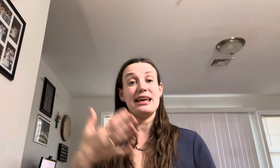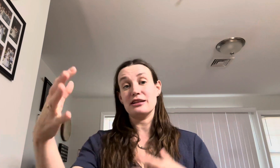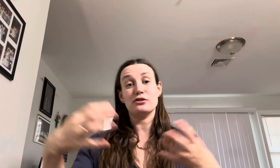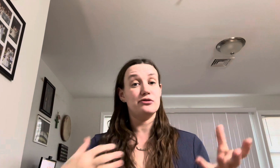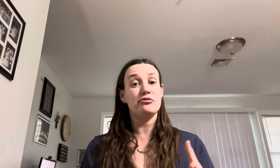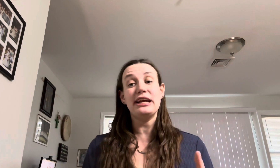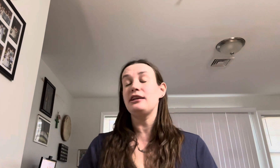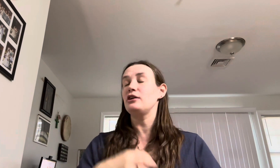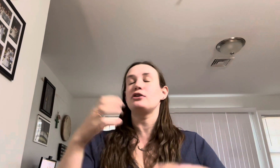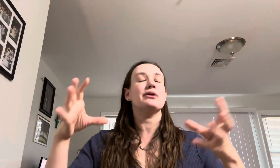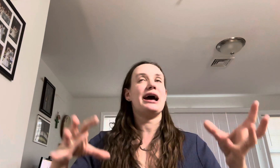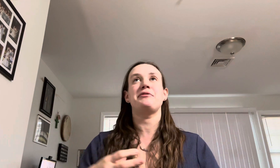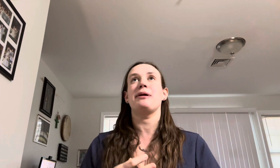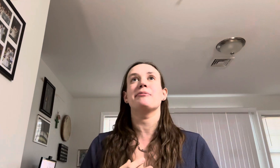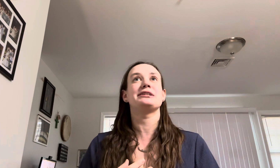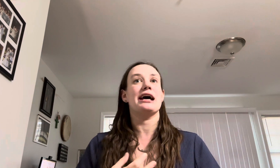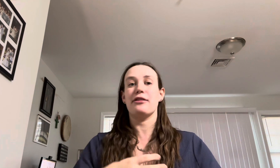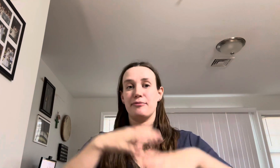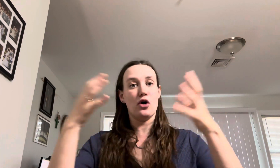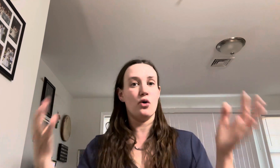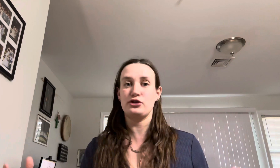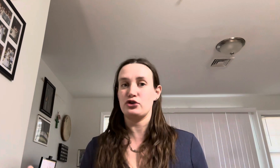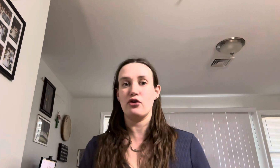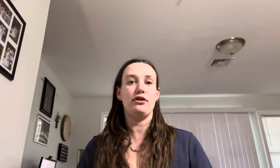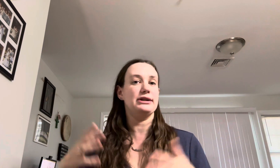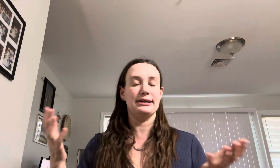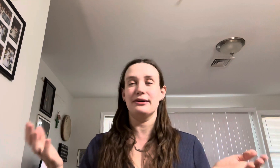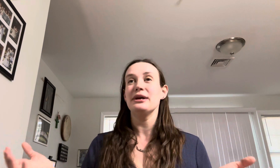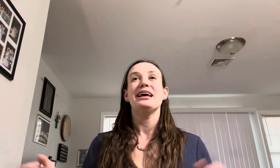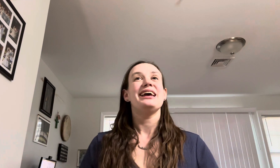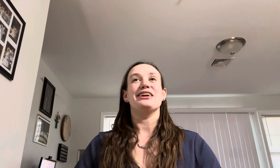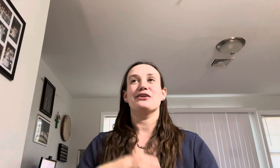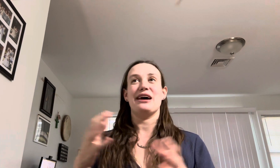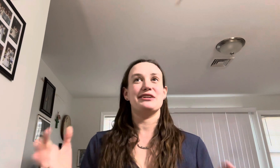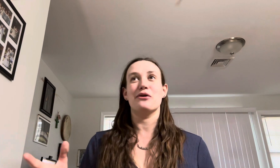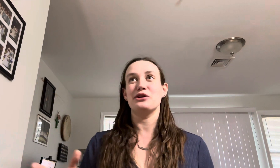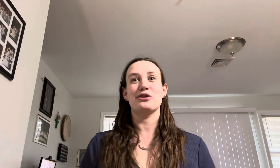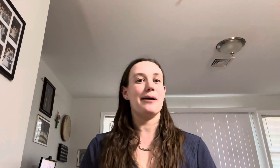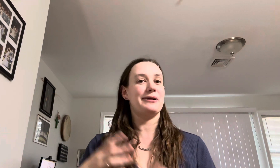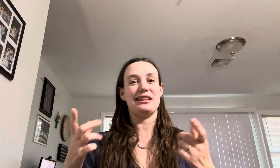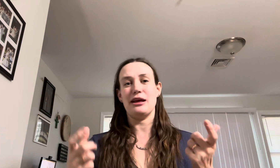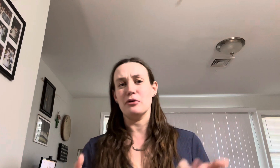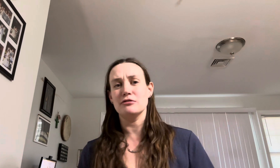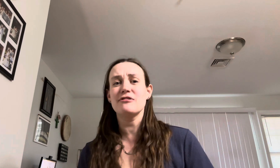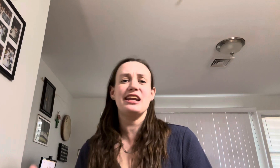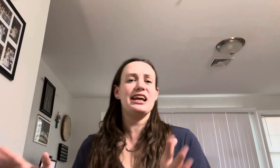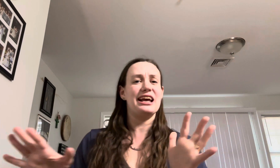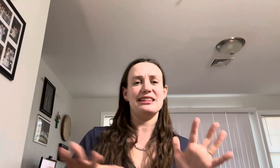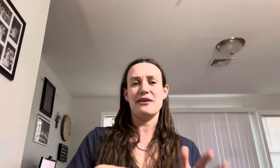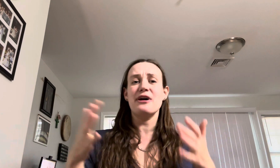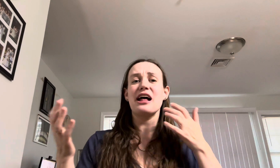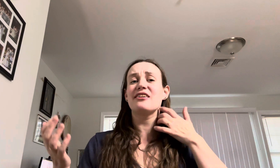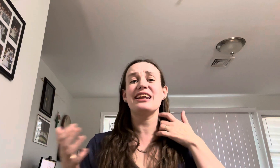can sort of read. You don't have to be able to tell them the whole story, you don't have to go into a complicated, they were running and they fell or anything.